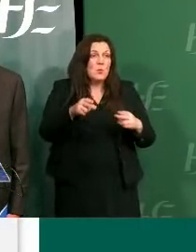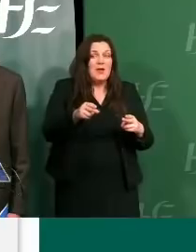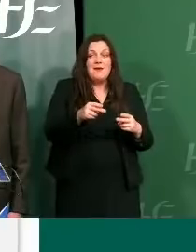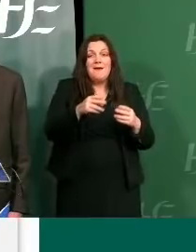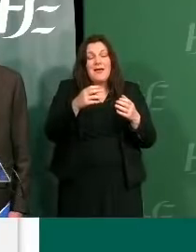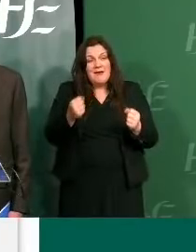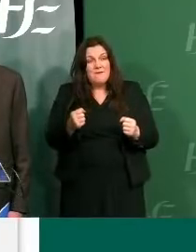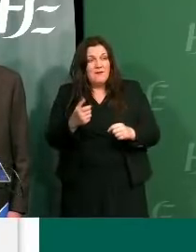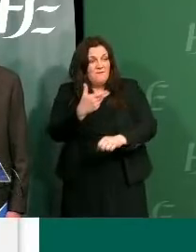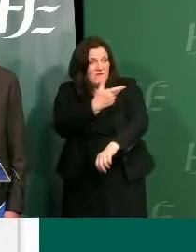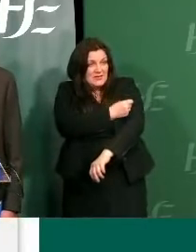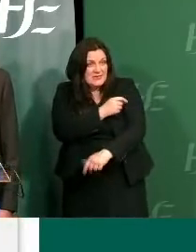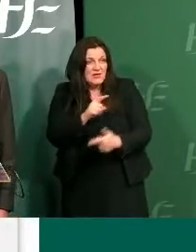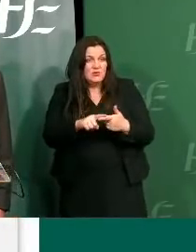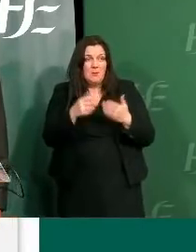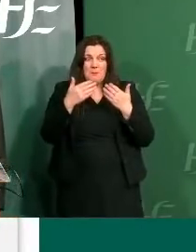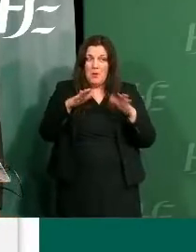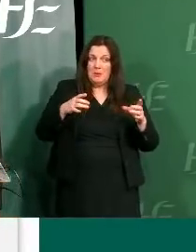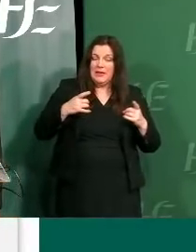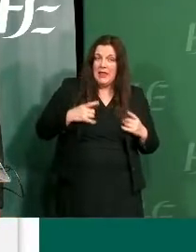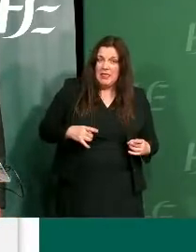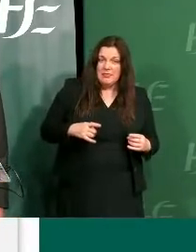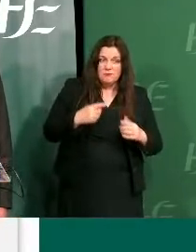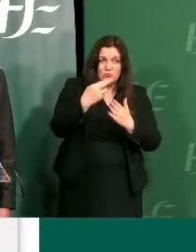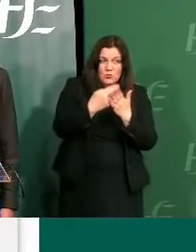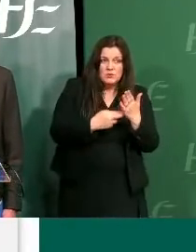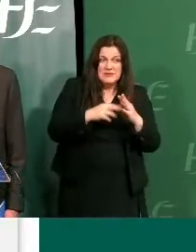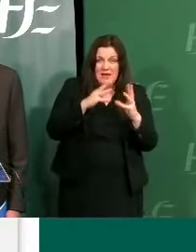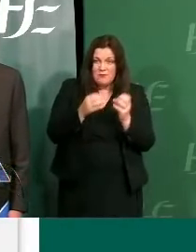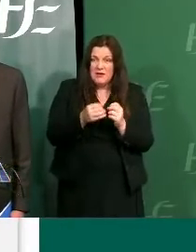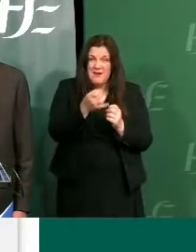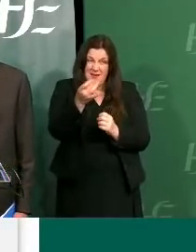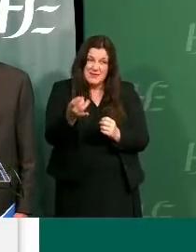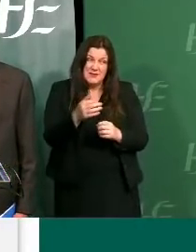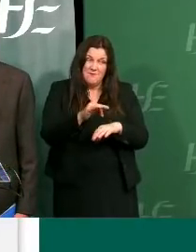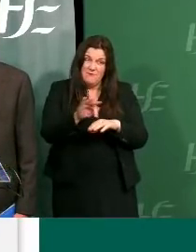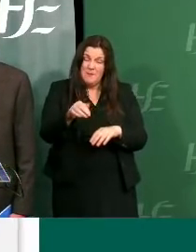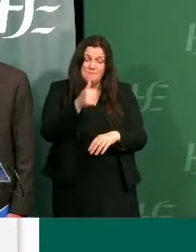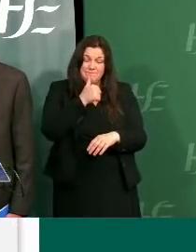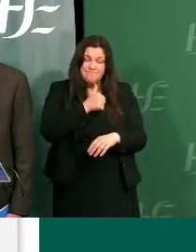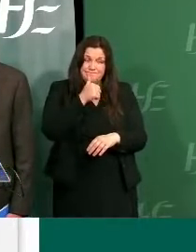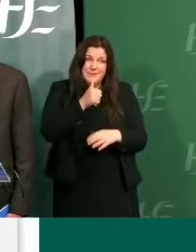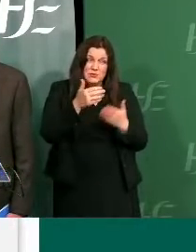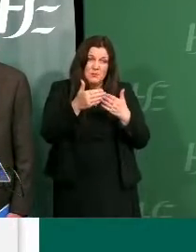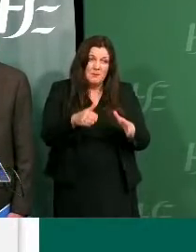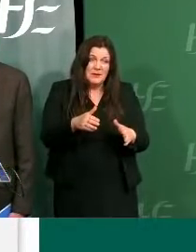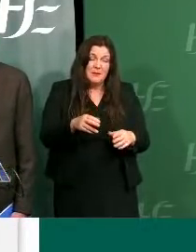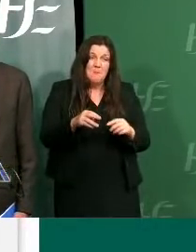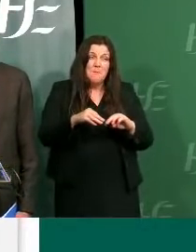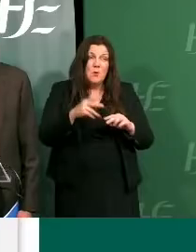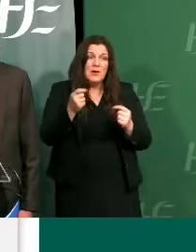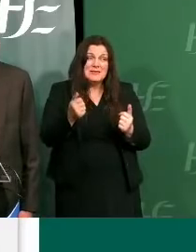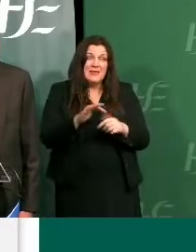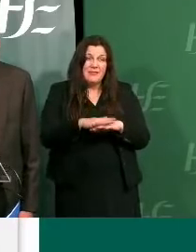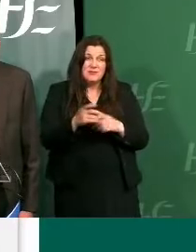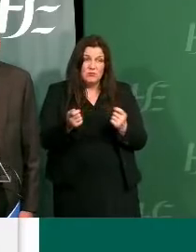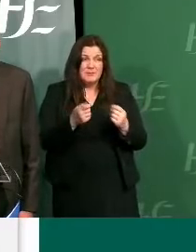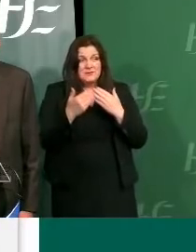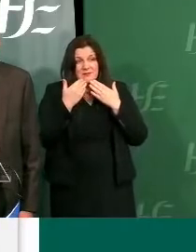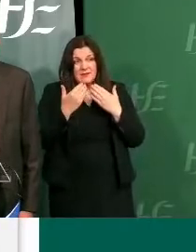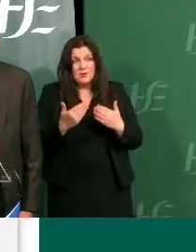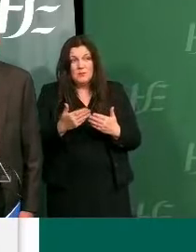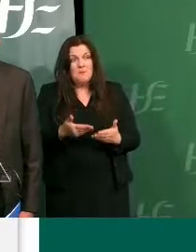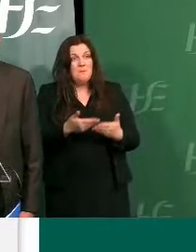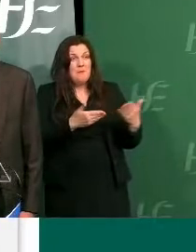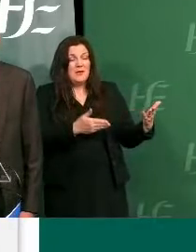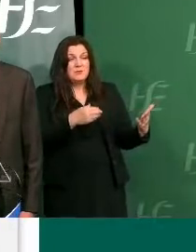measures, vaccination, the public health measures, and everything that's been asked of a very patient public is much easier than treatment. So thank you. I'll